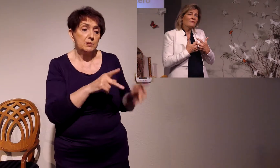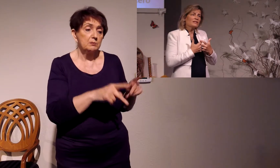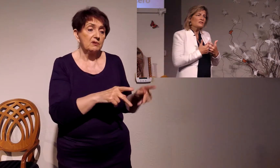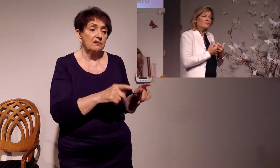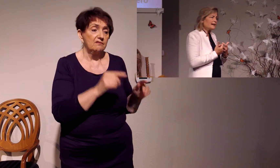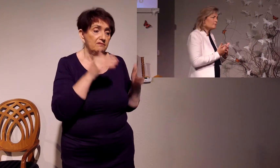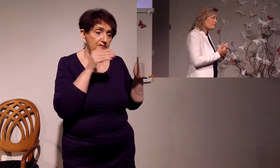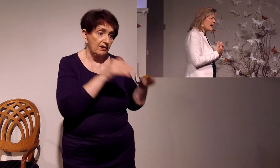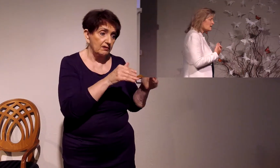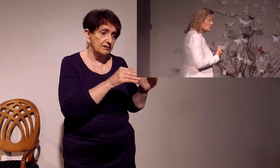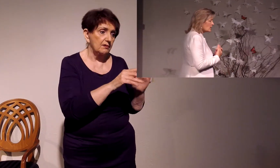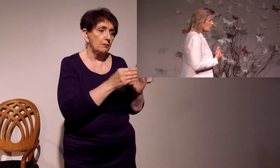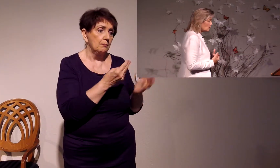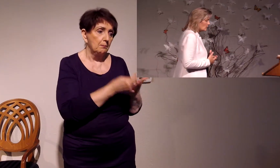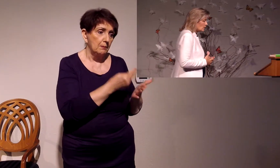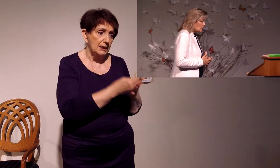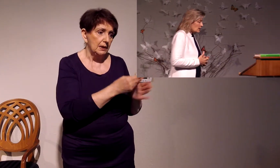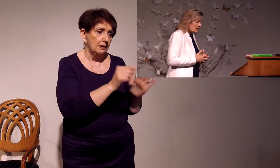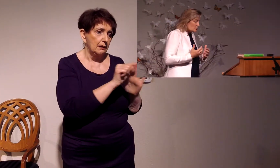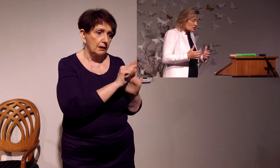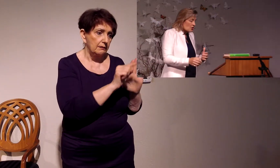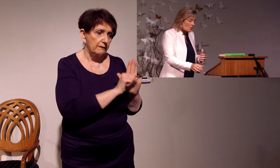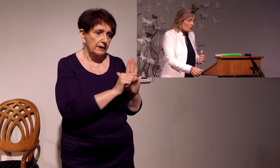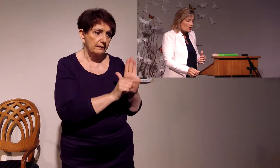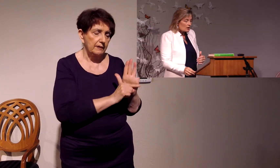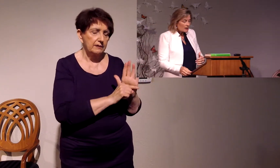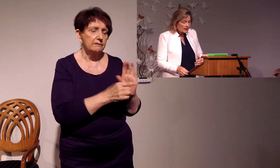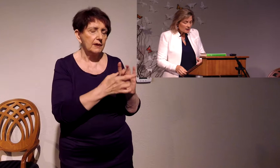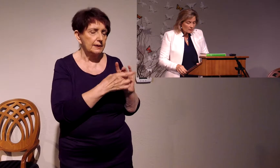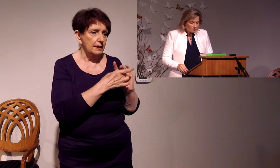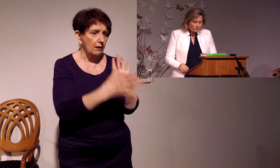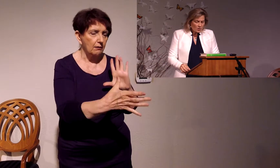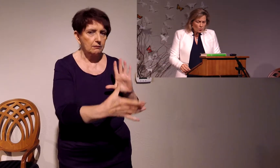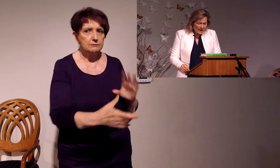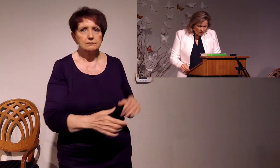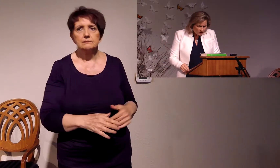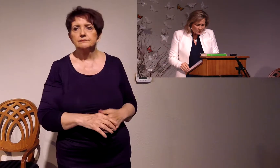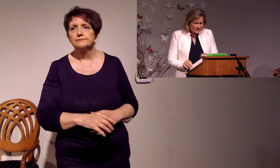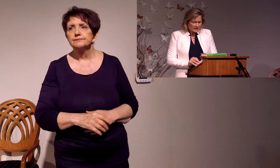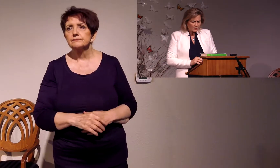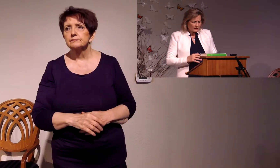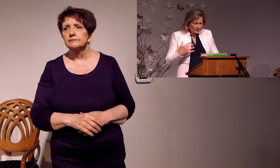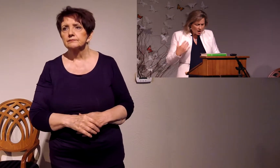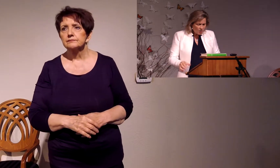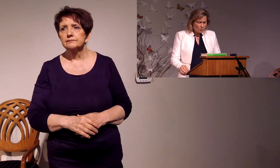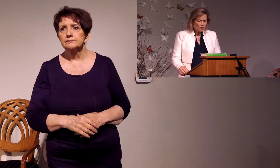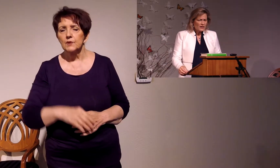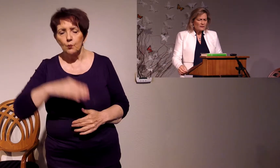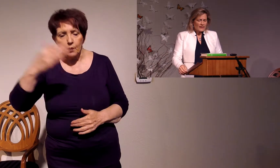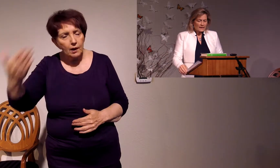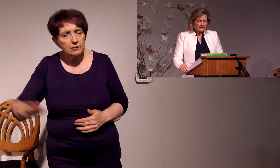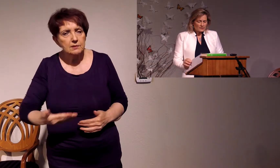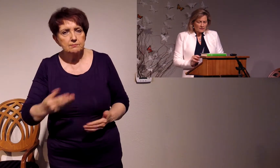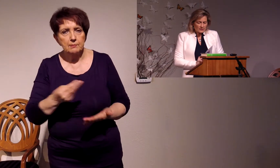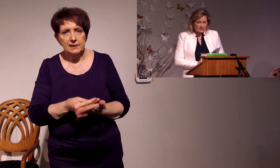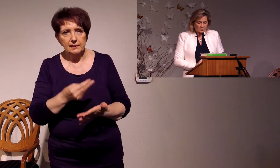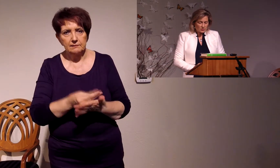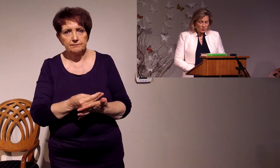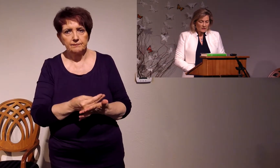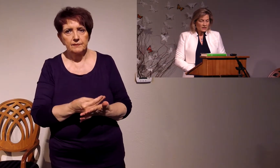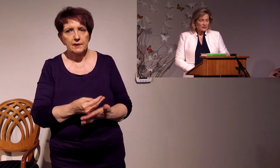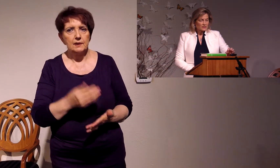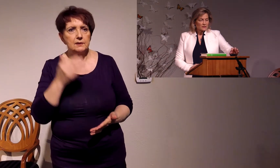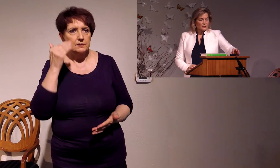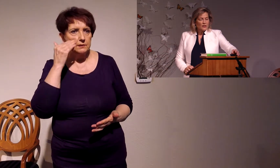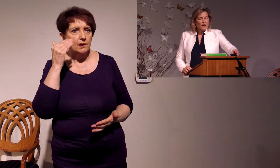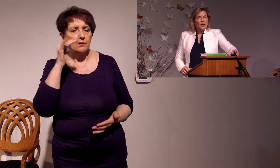Because we have this, like, I don't know. And so, welcome it in. Know that this is